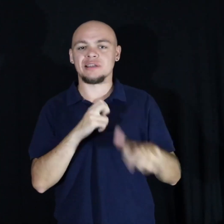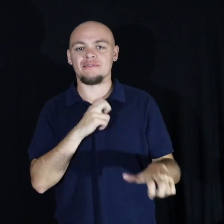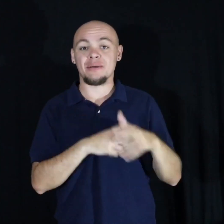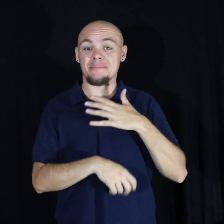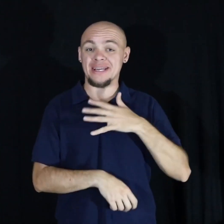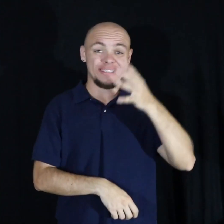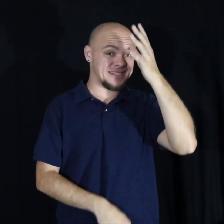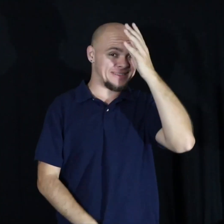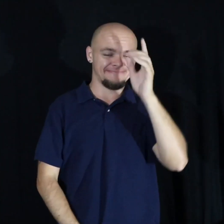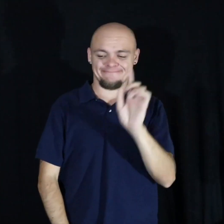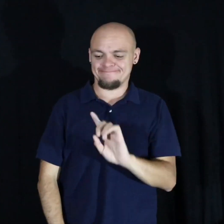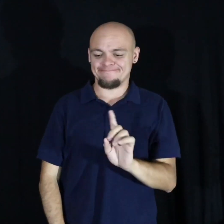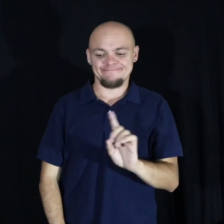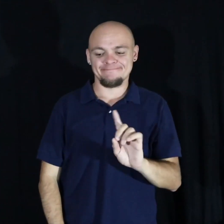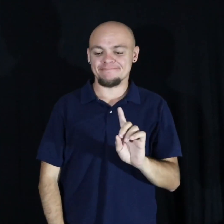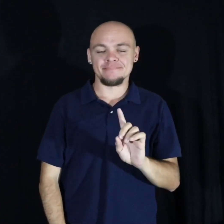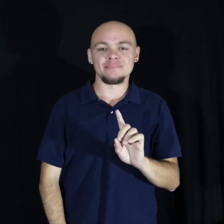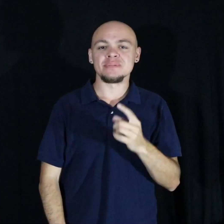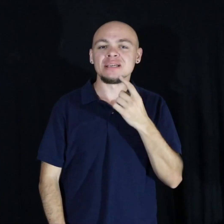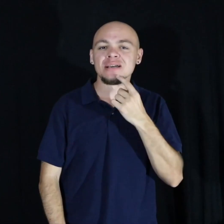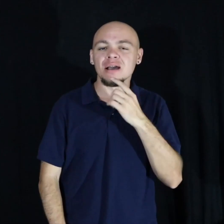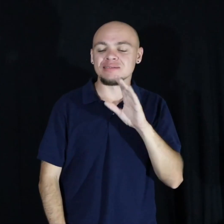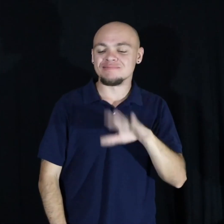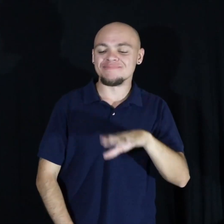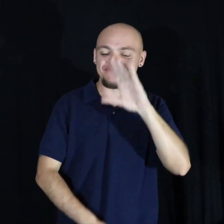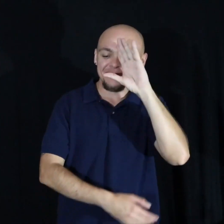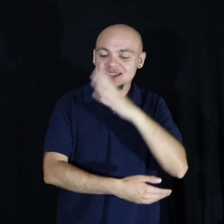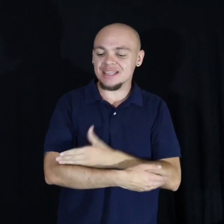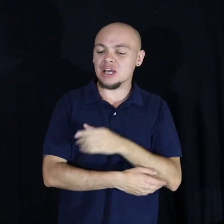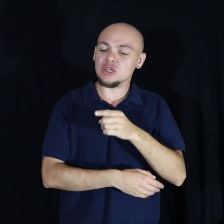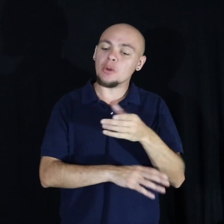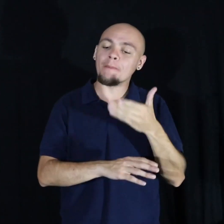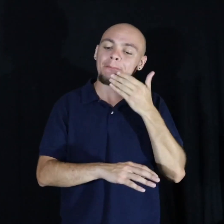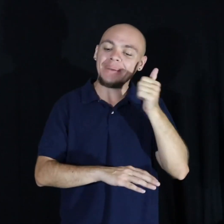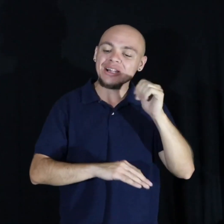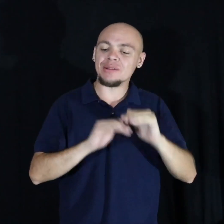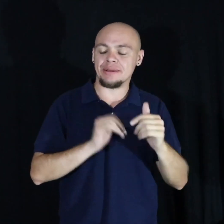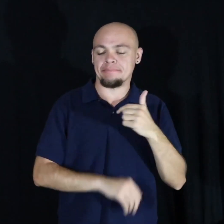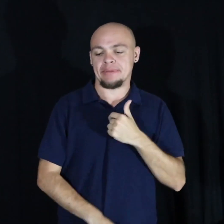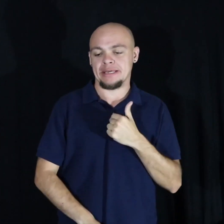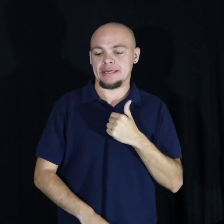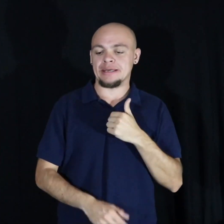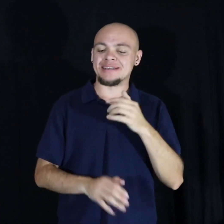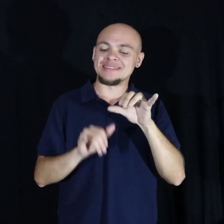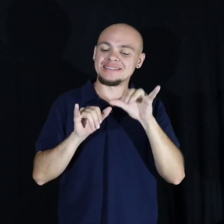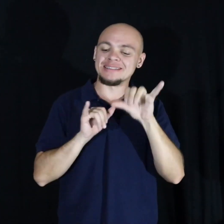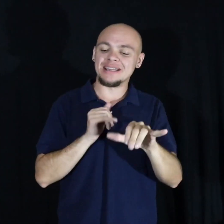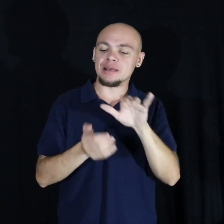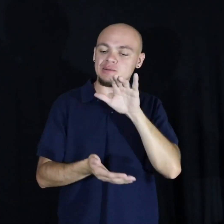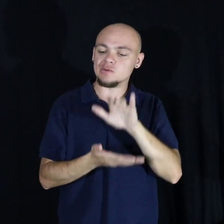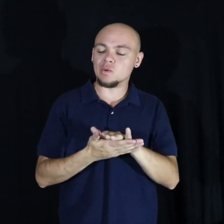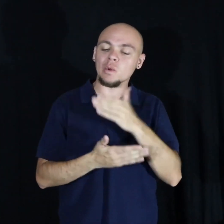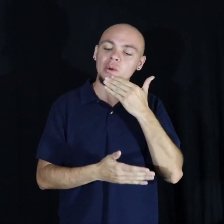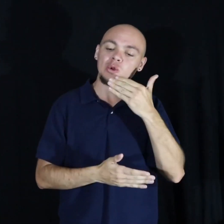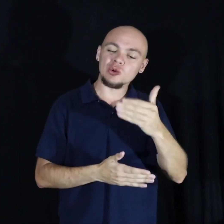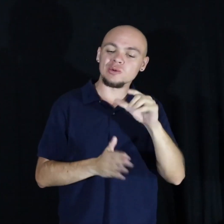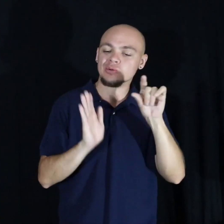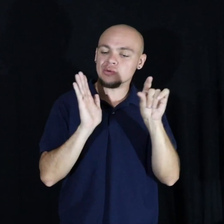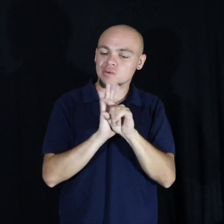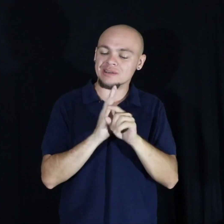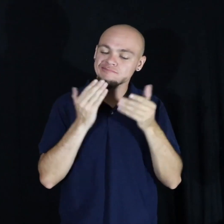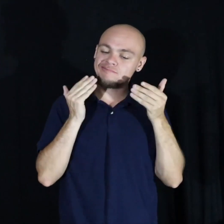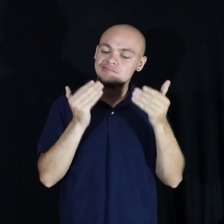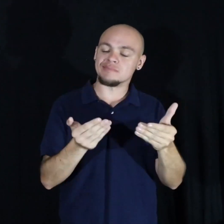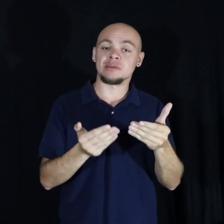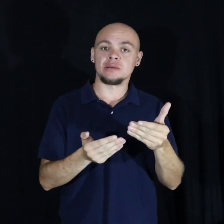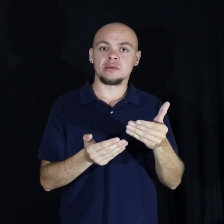dad. He would often say to me, "Son, I want you to be better than me. Stay in school, get good grades." Well, the good